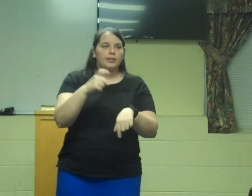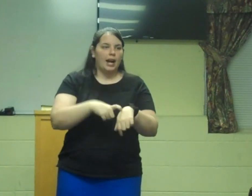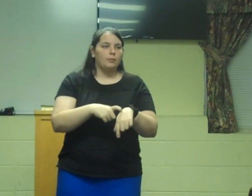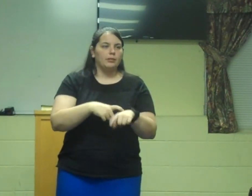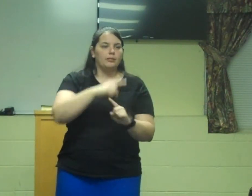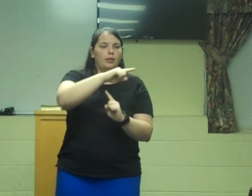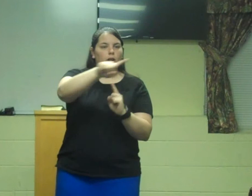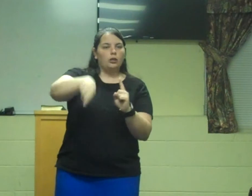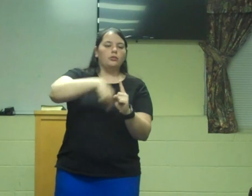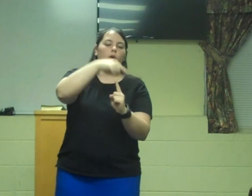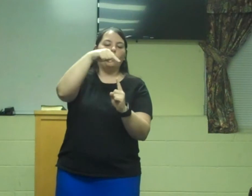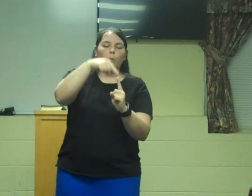the time is. So when.